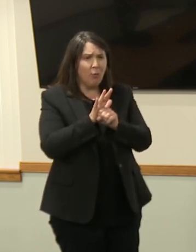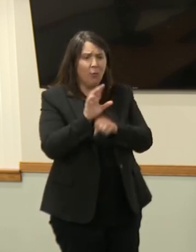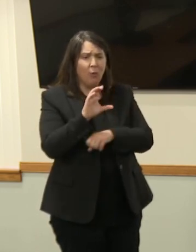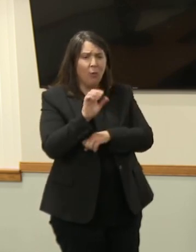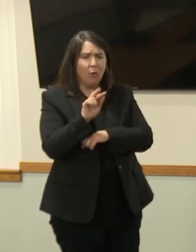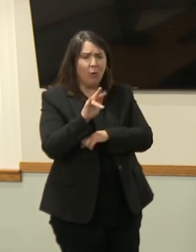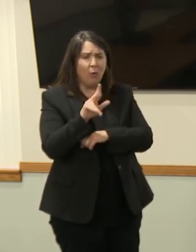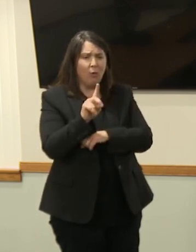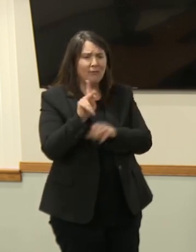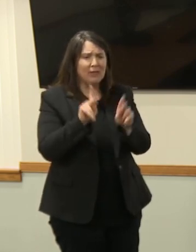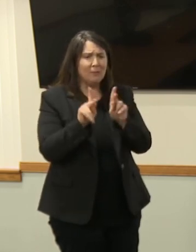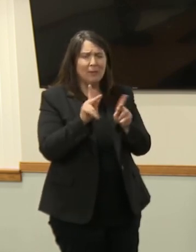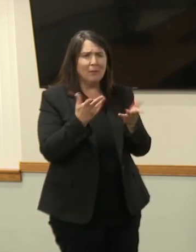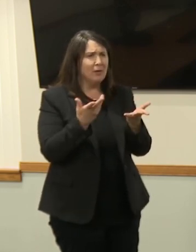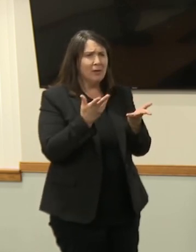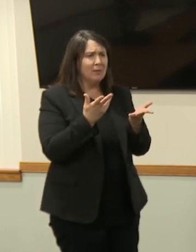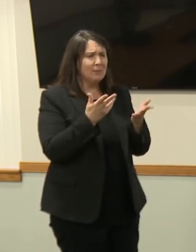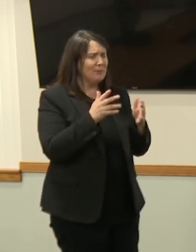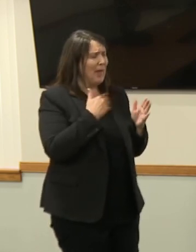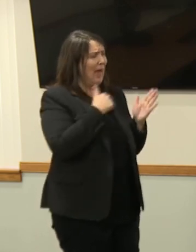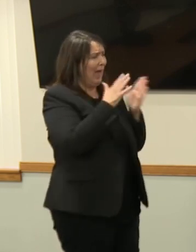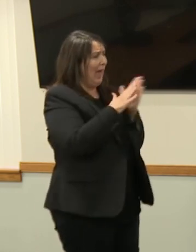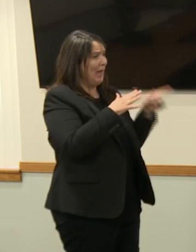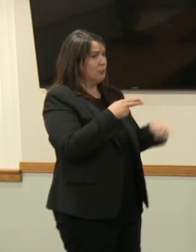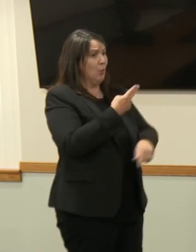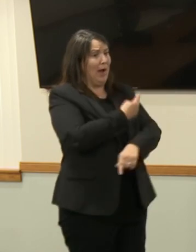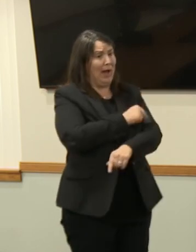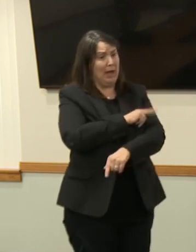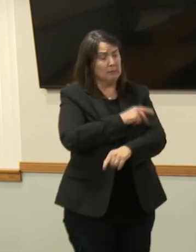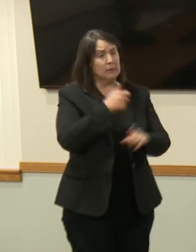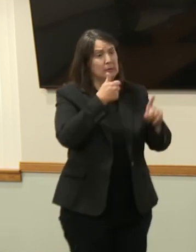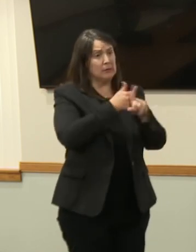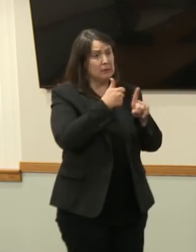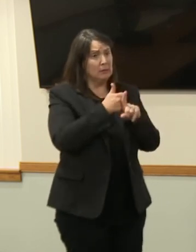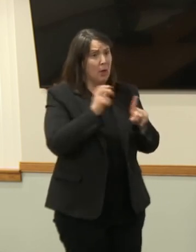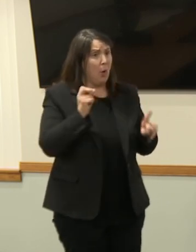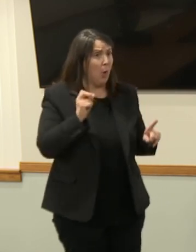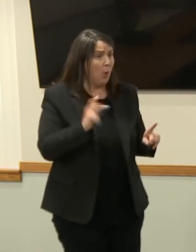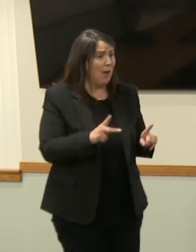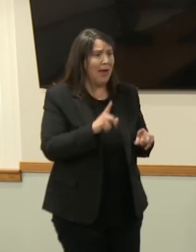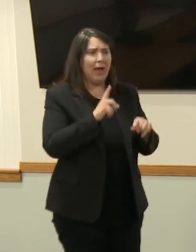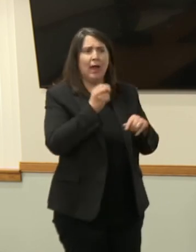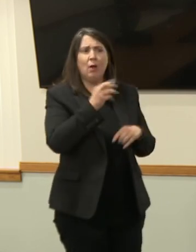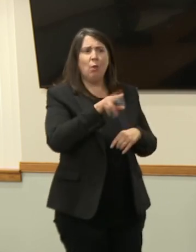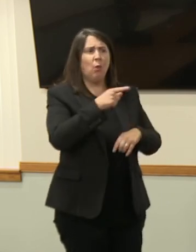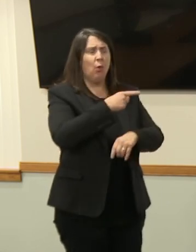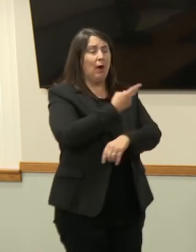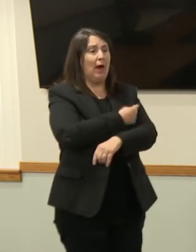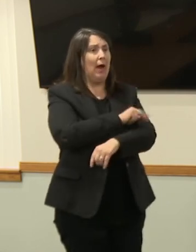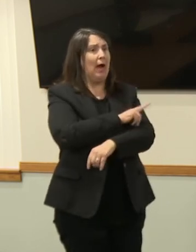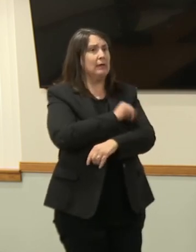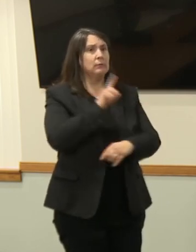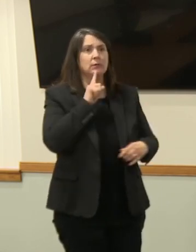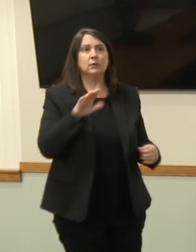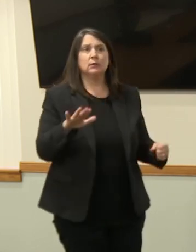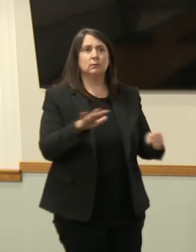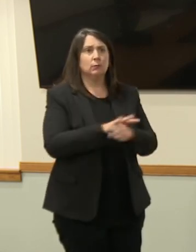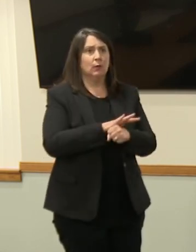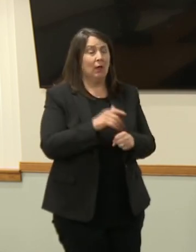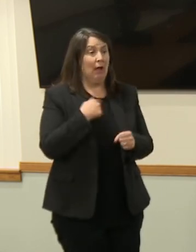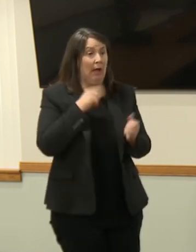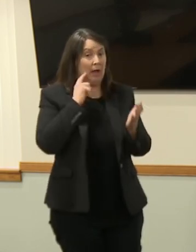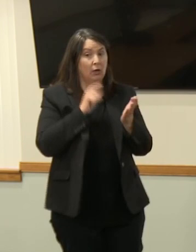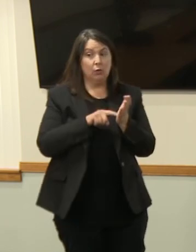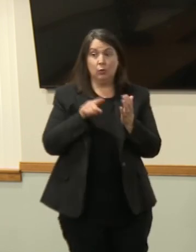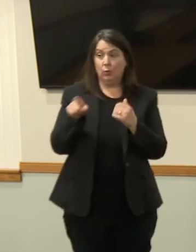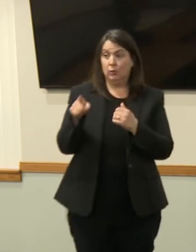just how hard-pressed are the hospitals for capacity right now? How much of the ICU is full? I know Mike Cruz on Monday mentioned they're all